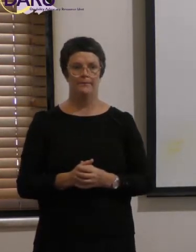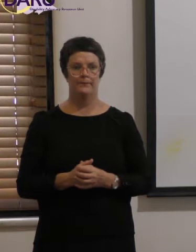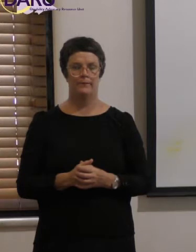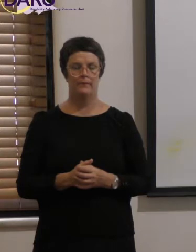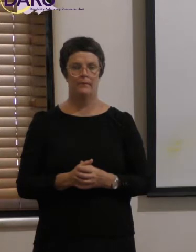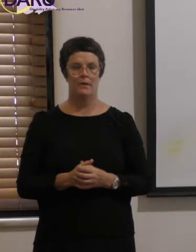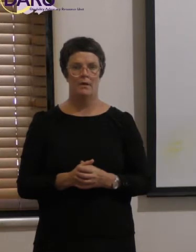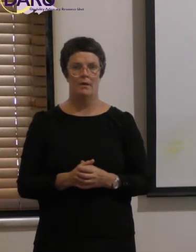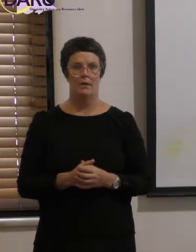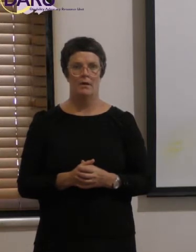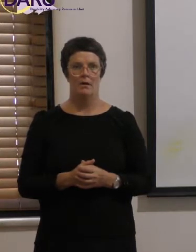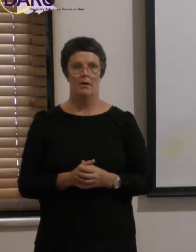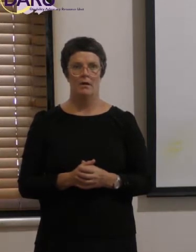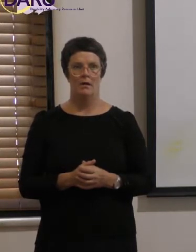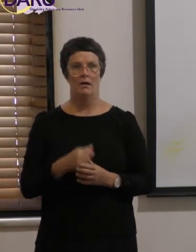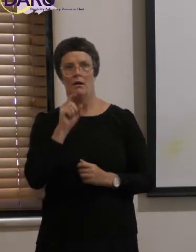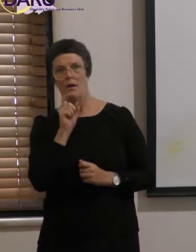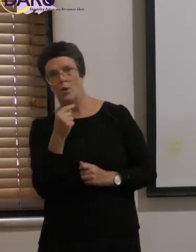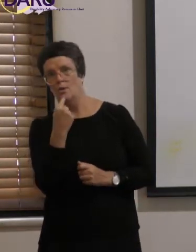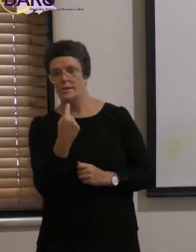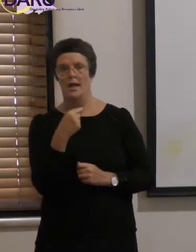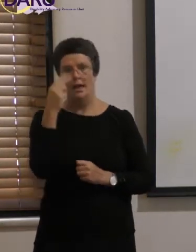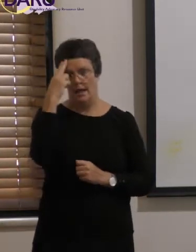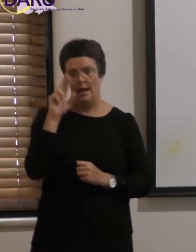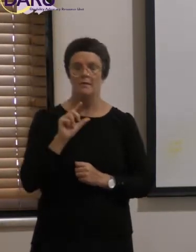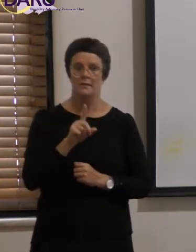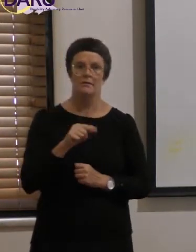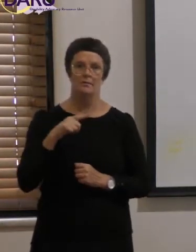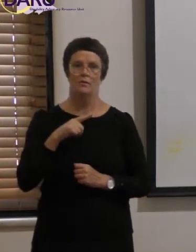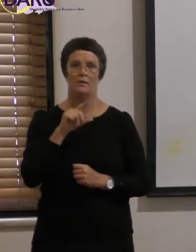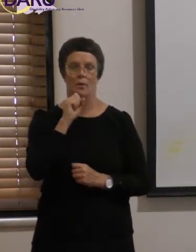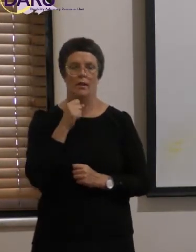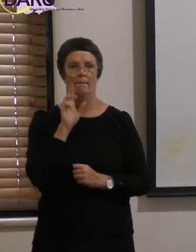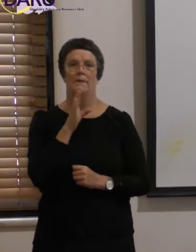know, I won't say names because then I'll miss some out, but we've got a very strong